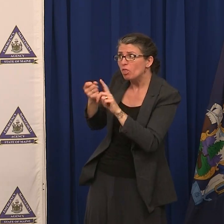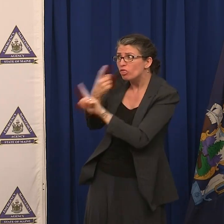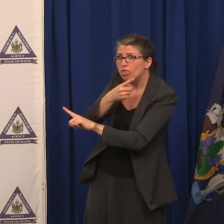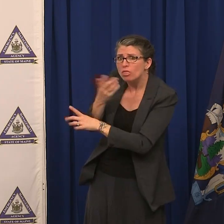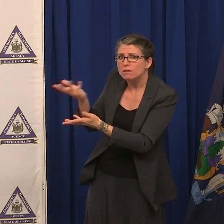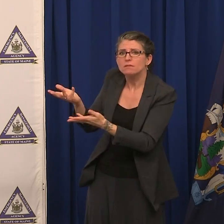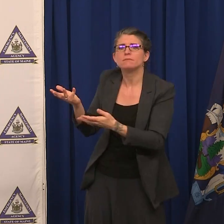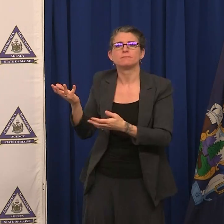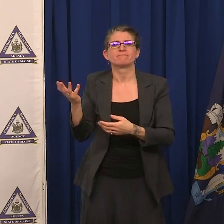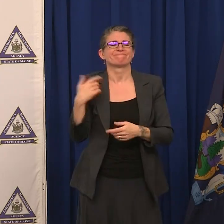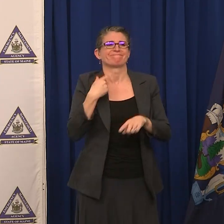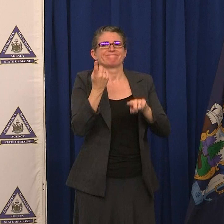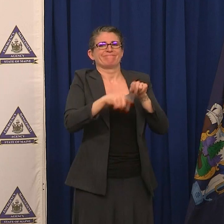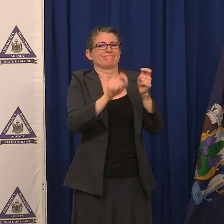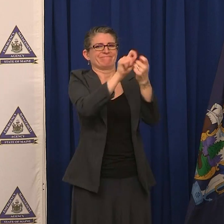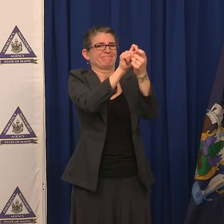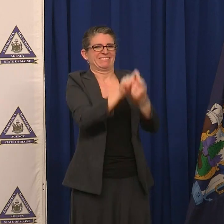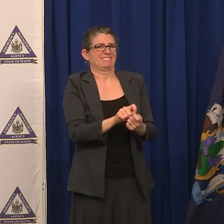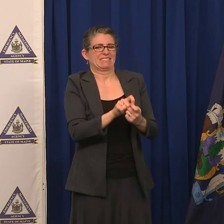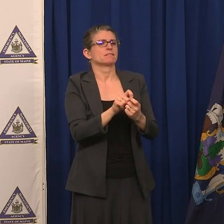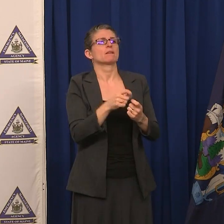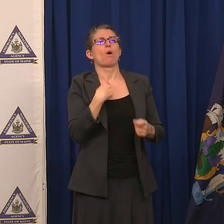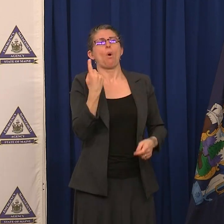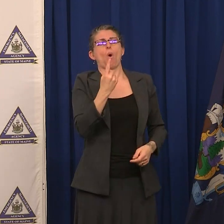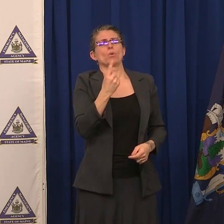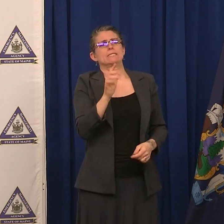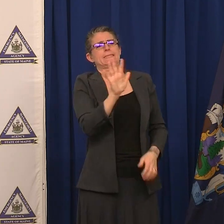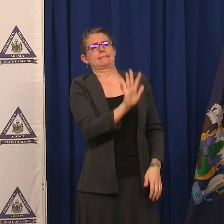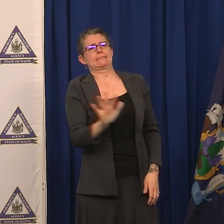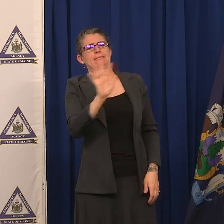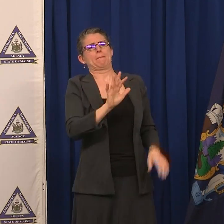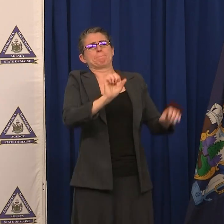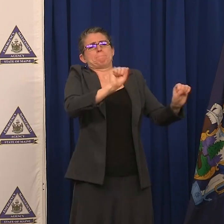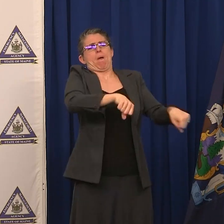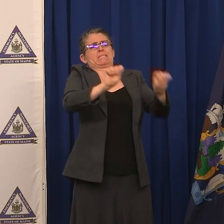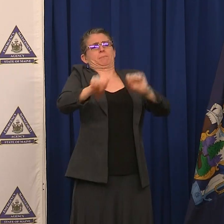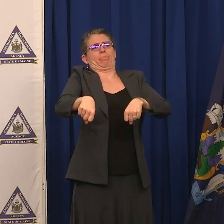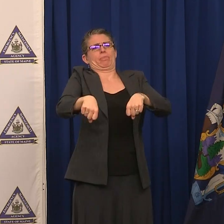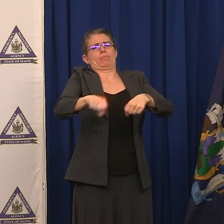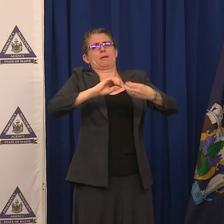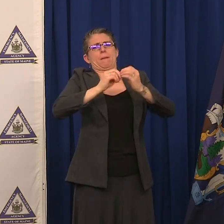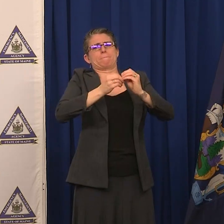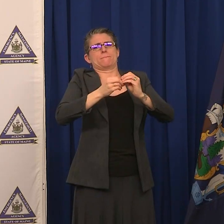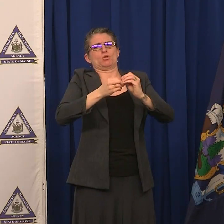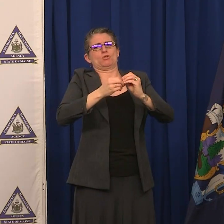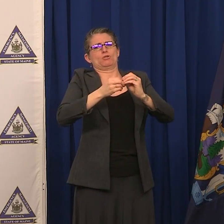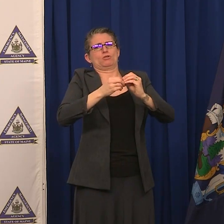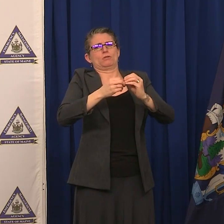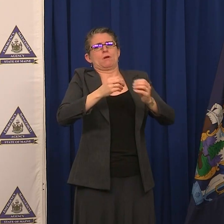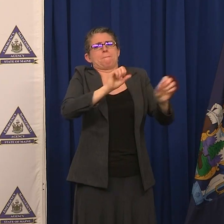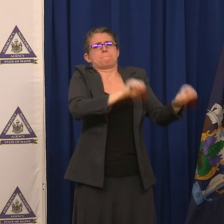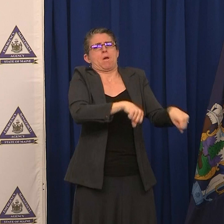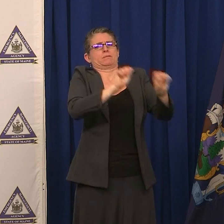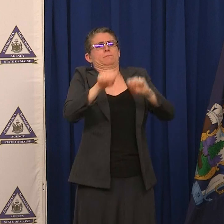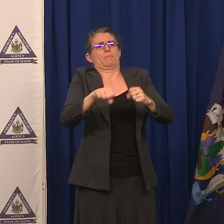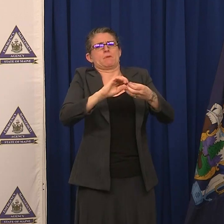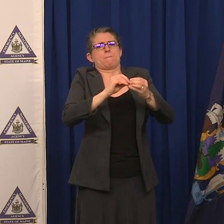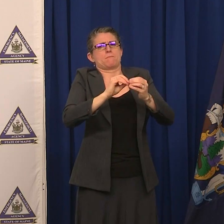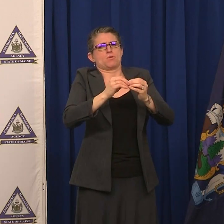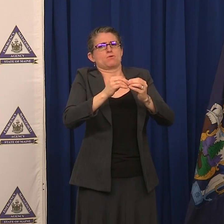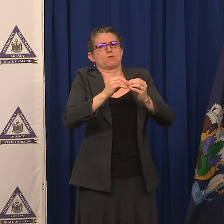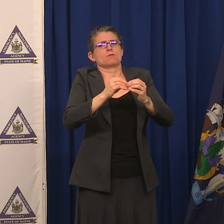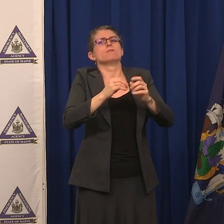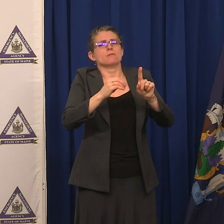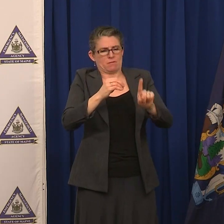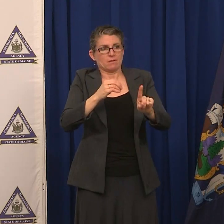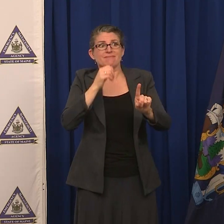vary, and we recognize that. So when we're doing modeling exercises, the goal is not to find the number. That's